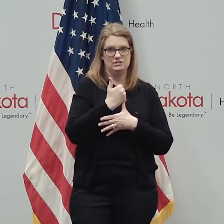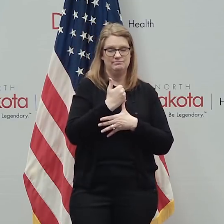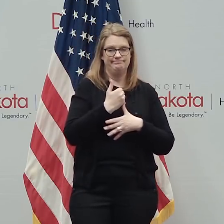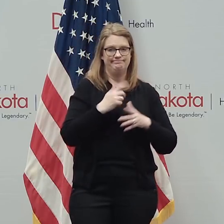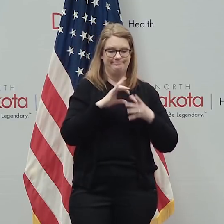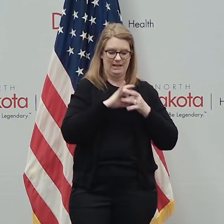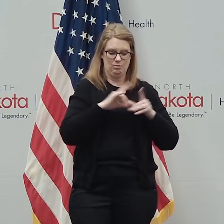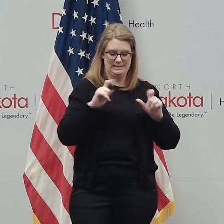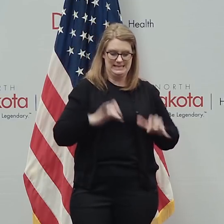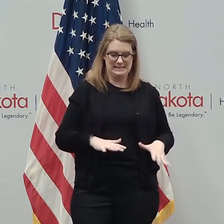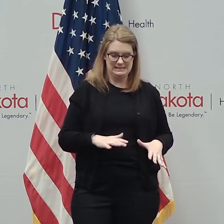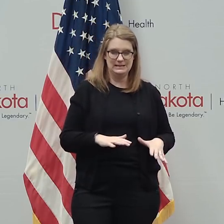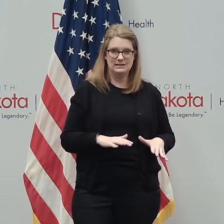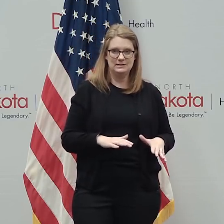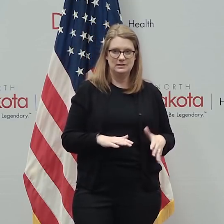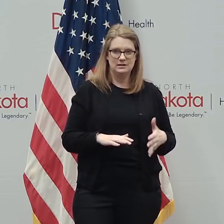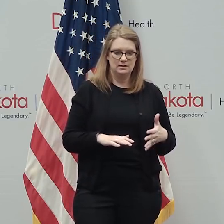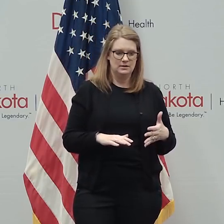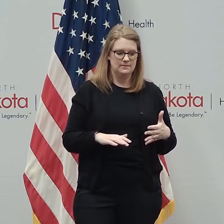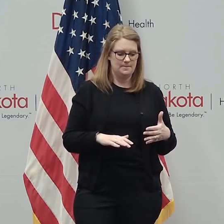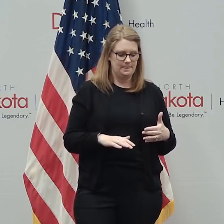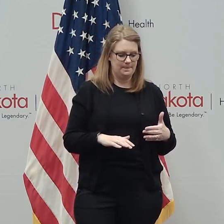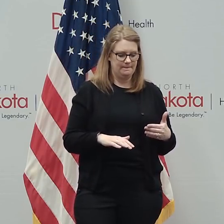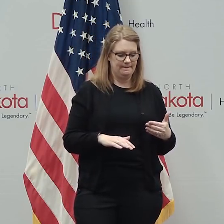testing as we ramp up from where we've gone from